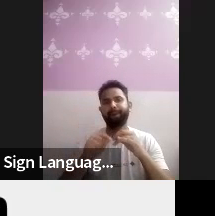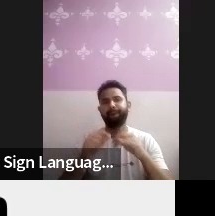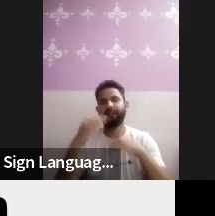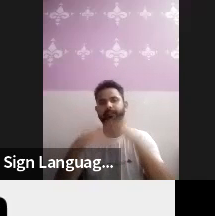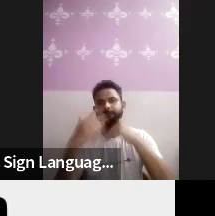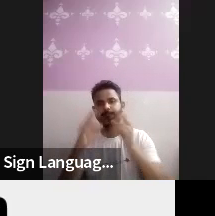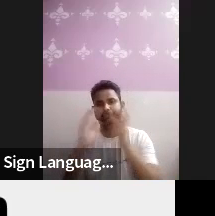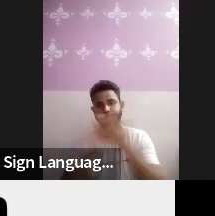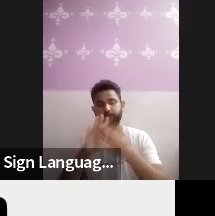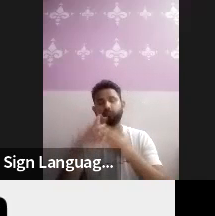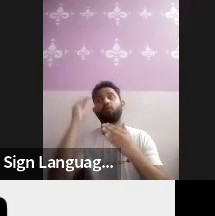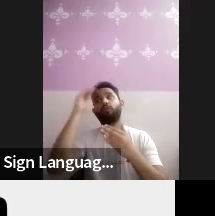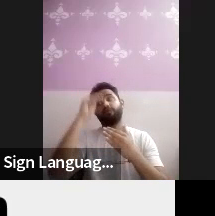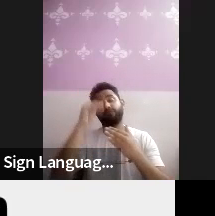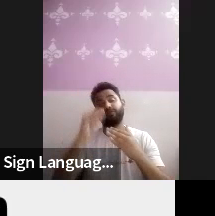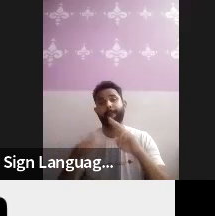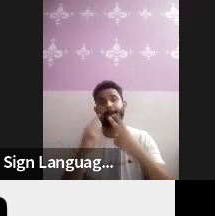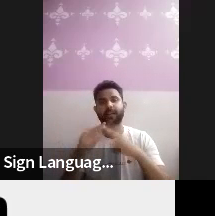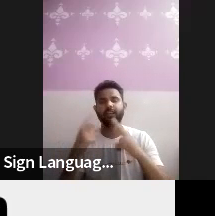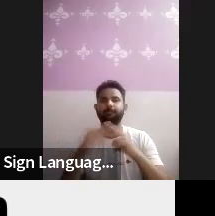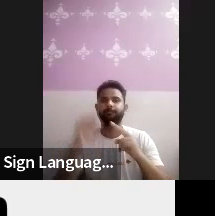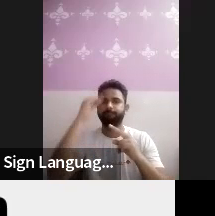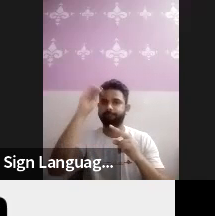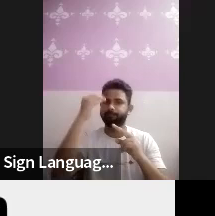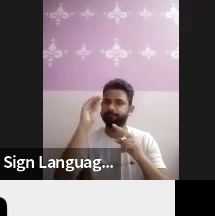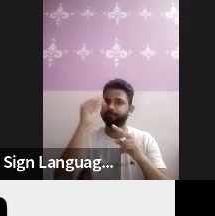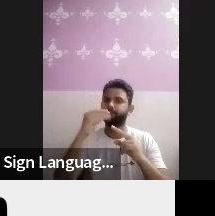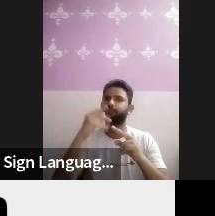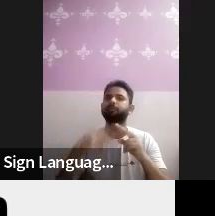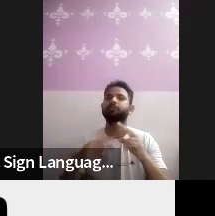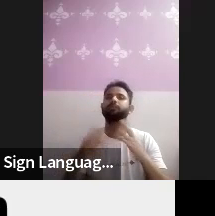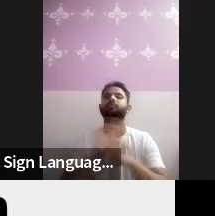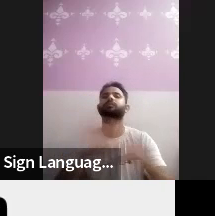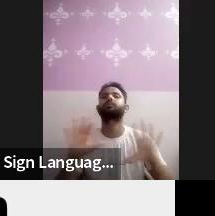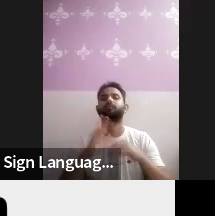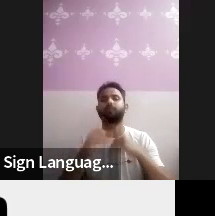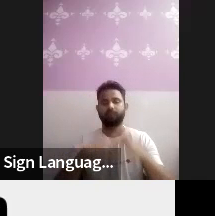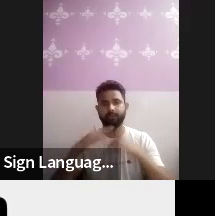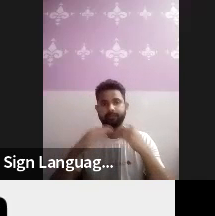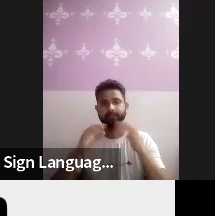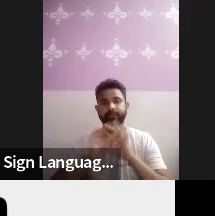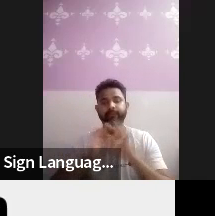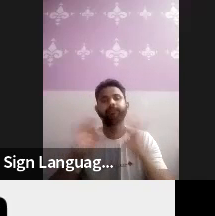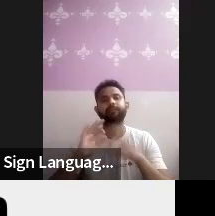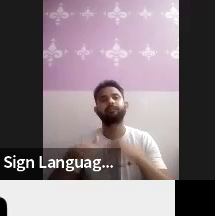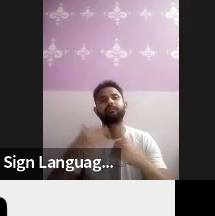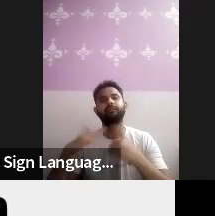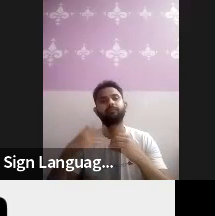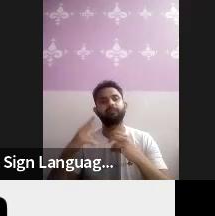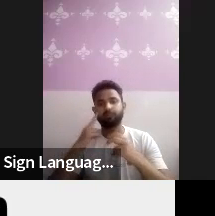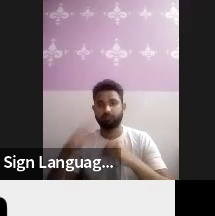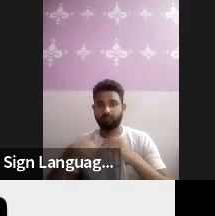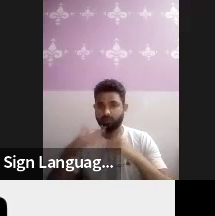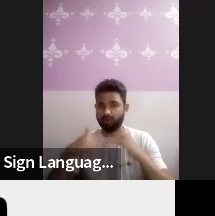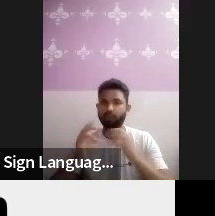then steps are a really serious problem. Okay, so this would be a better a way that they could develop the app, and